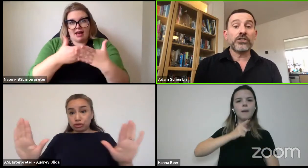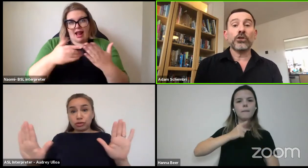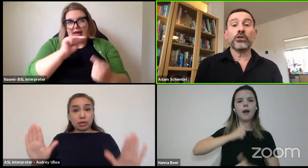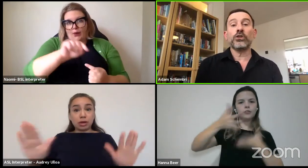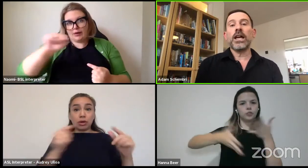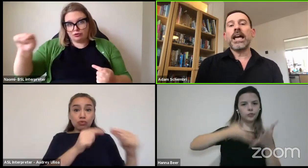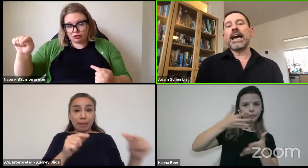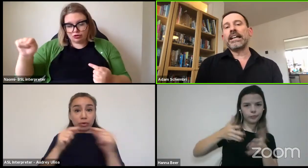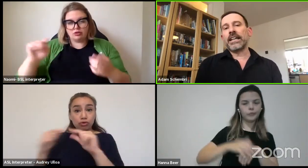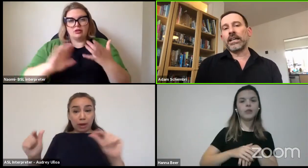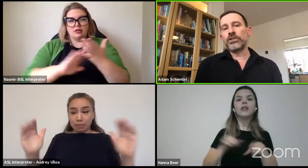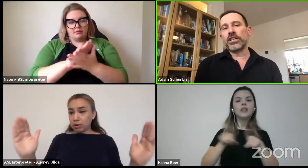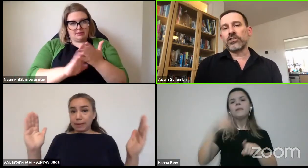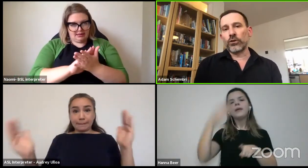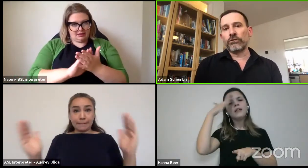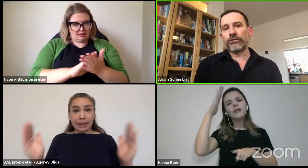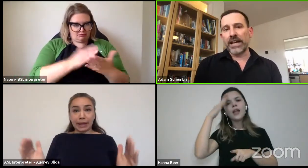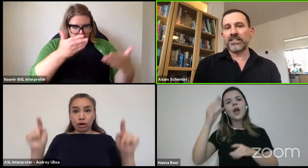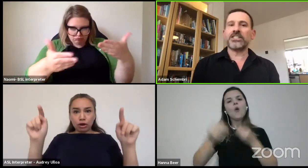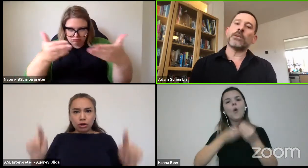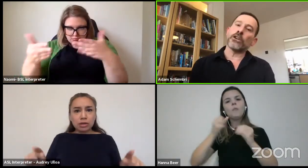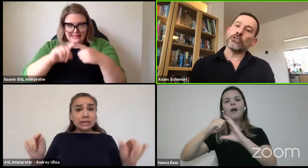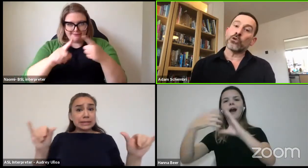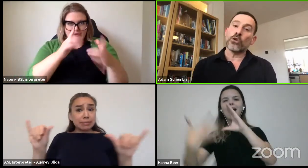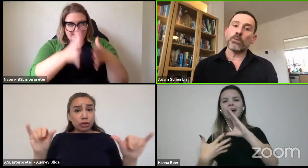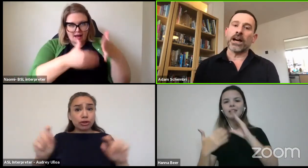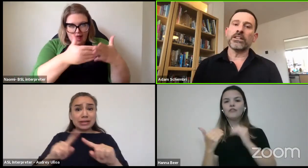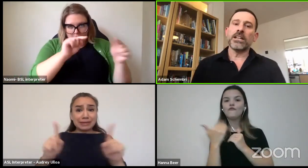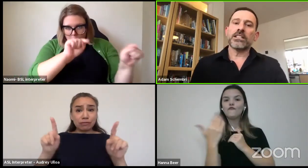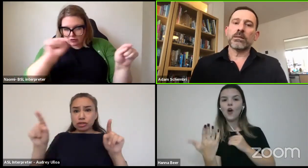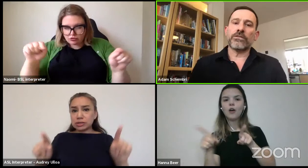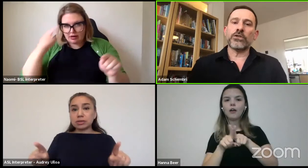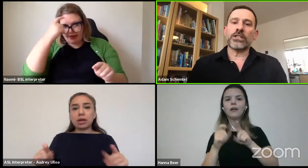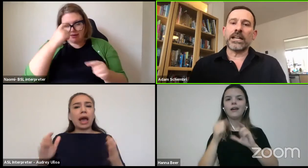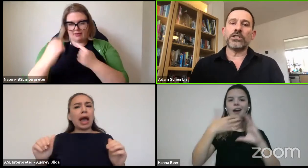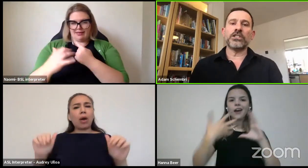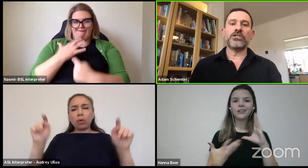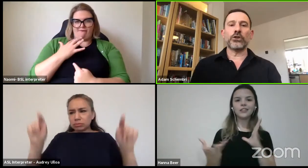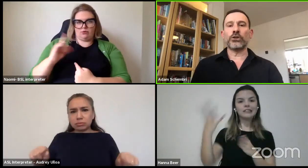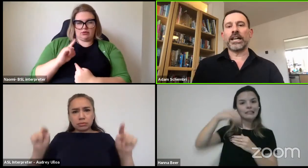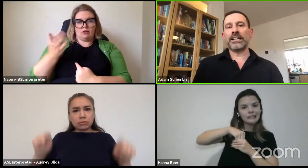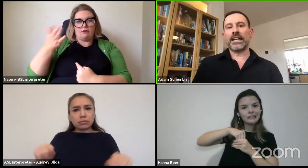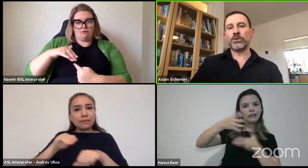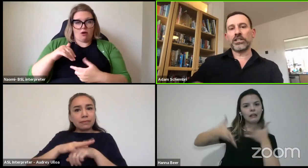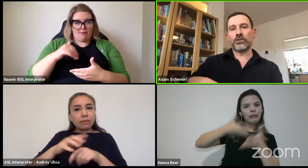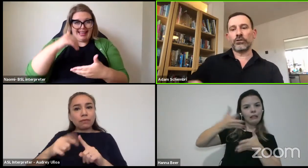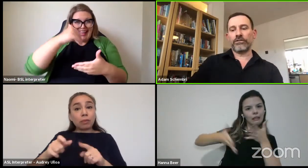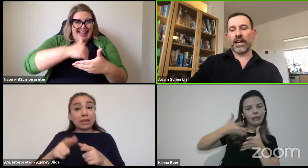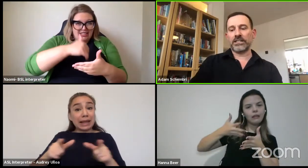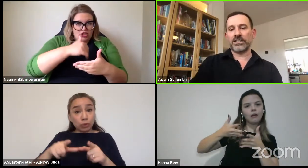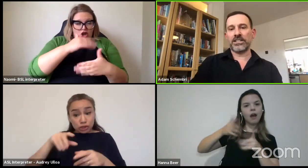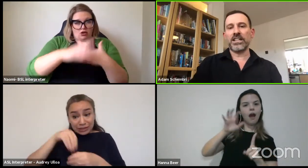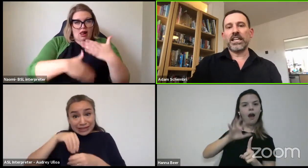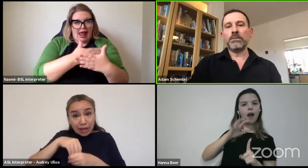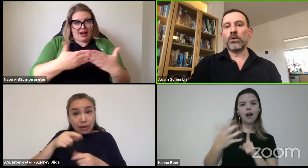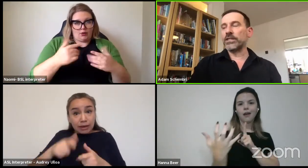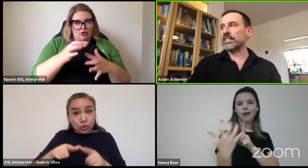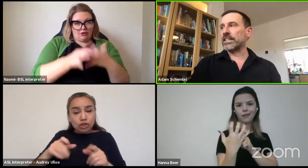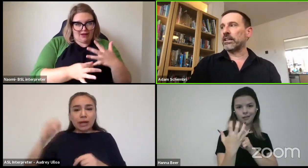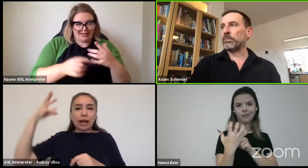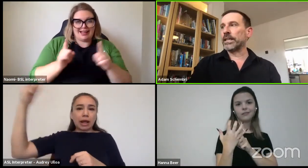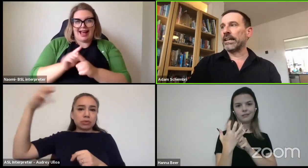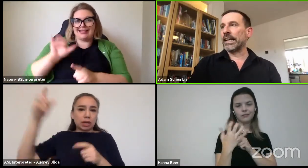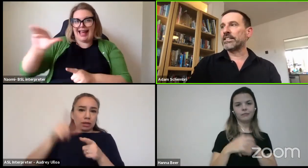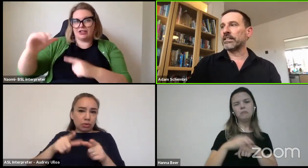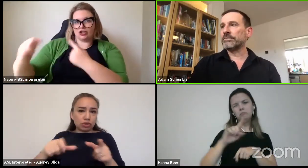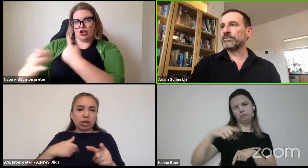language internal and language external factors. And I'm going to talk about some of those language internal and language external factors in more